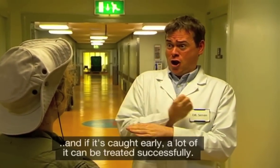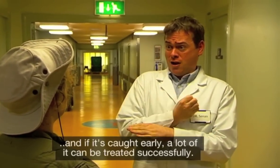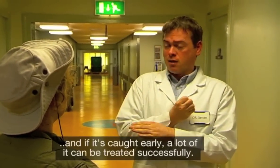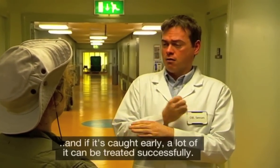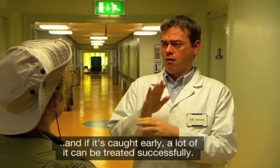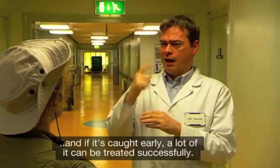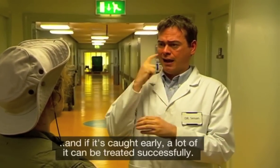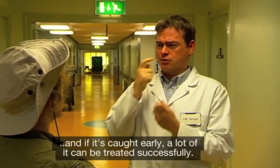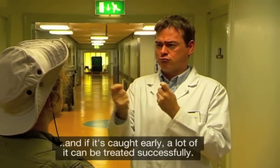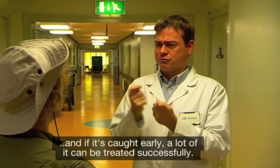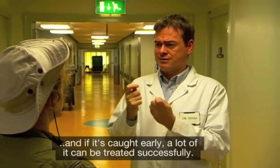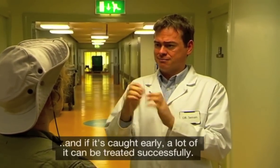can be treated successfully.